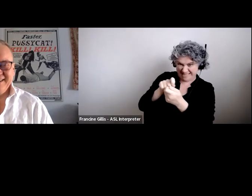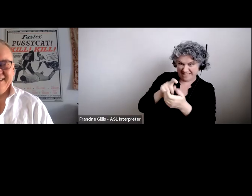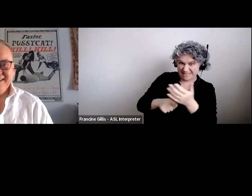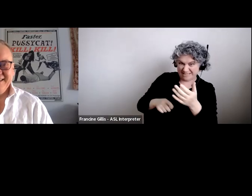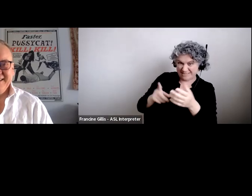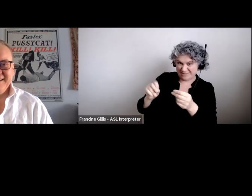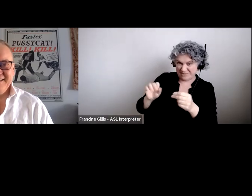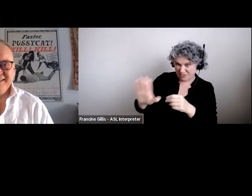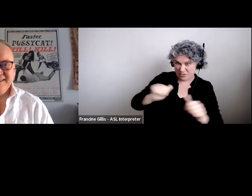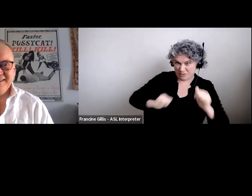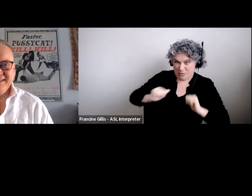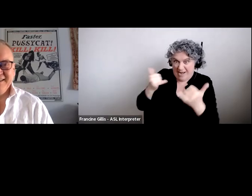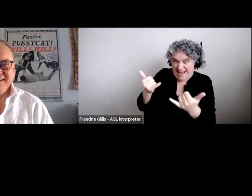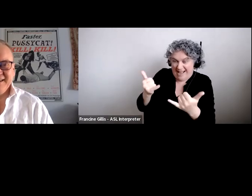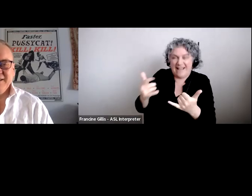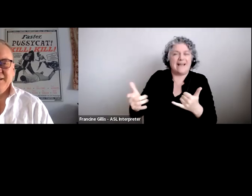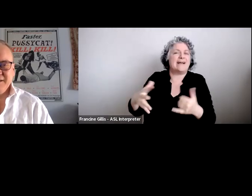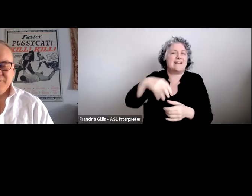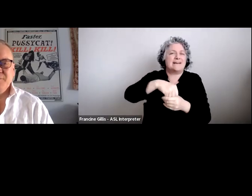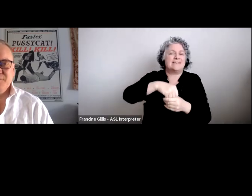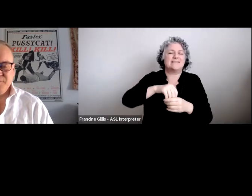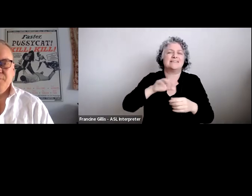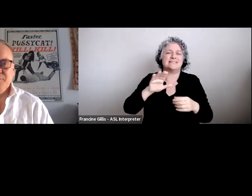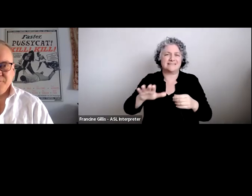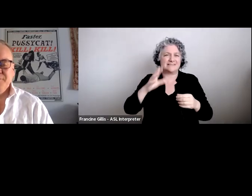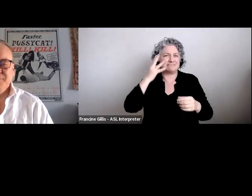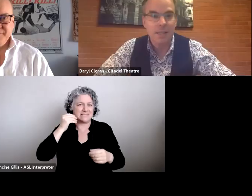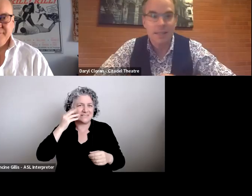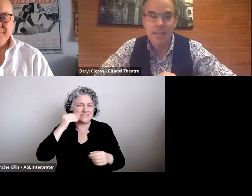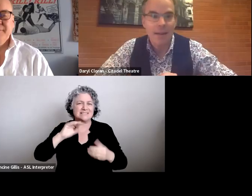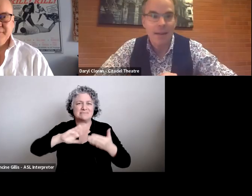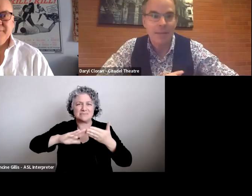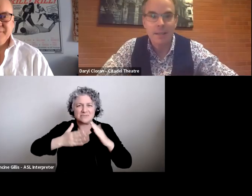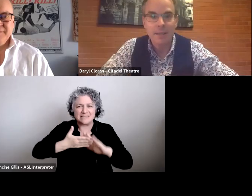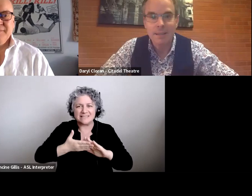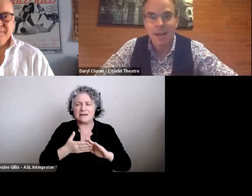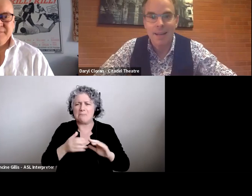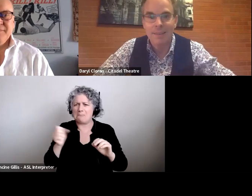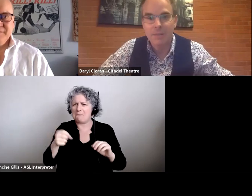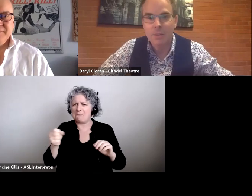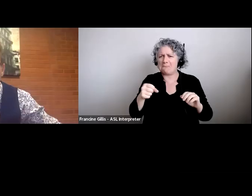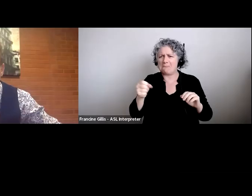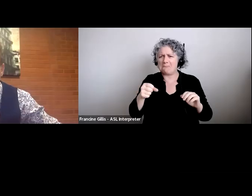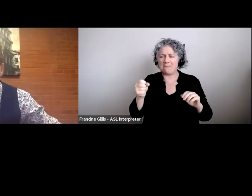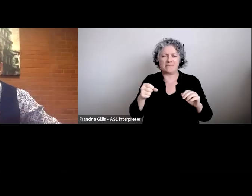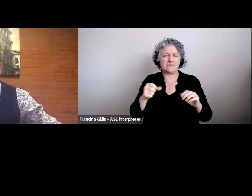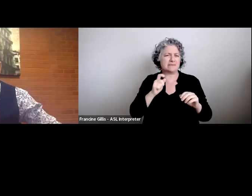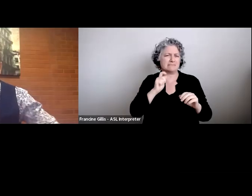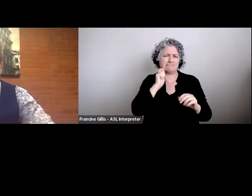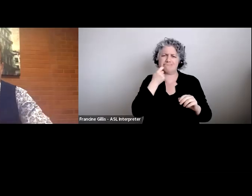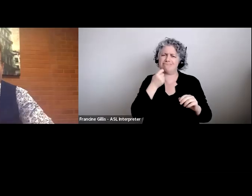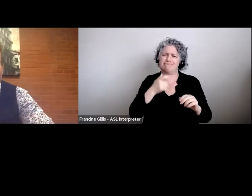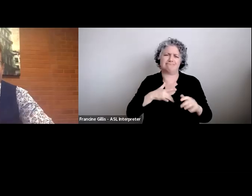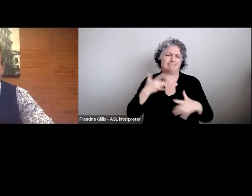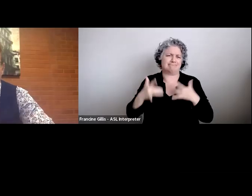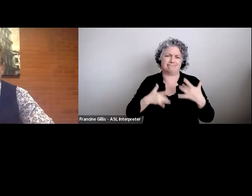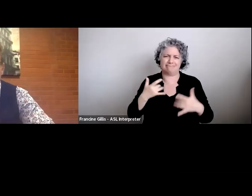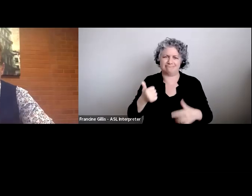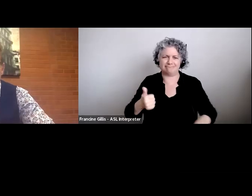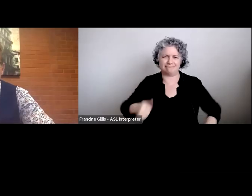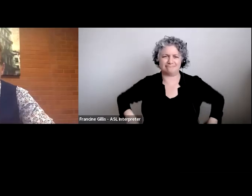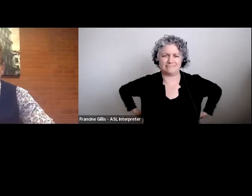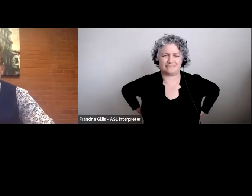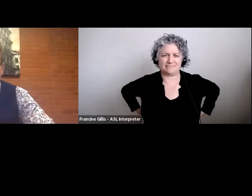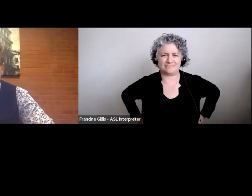making it part of that experience and part of that community is definitely super exciting.